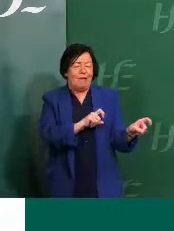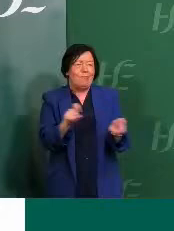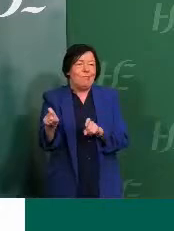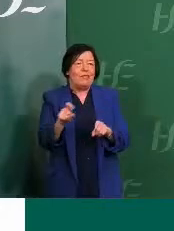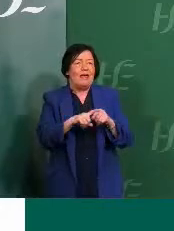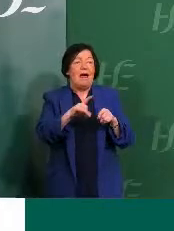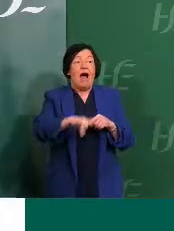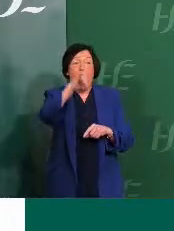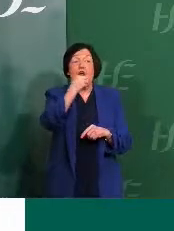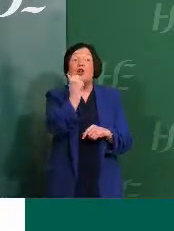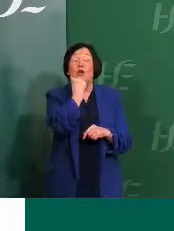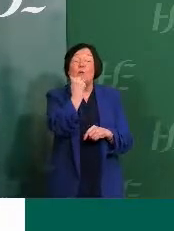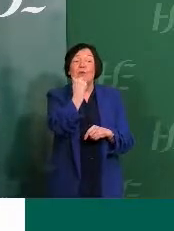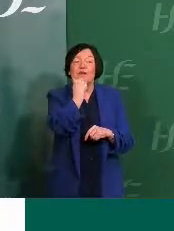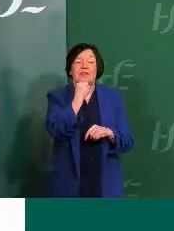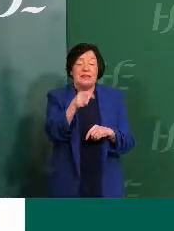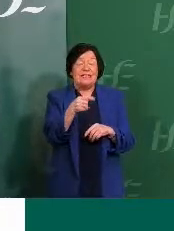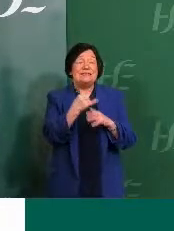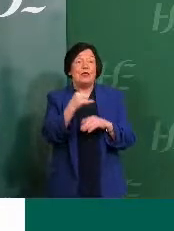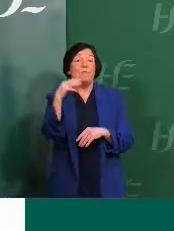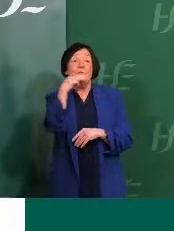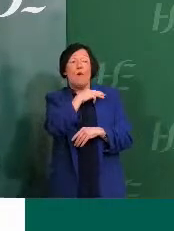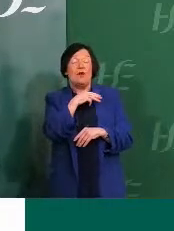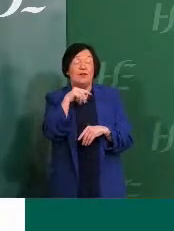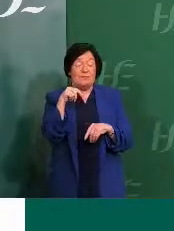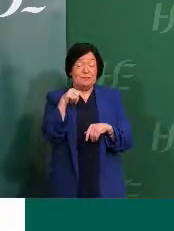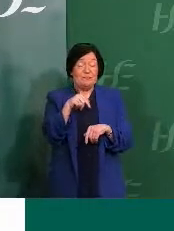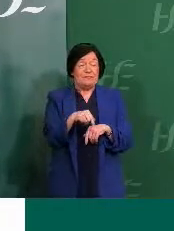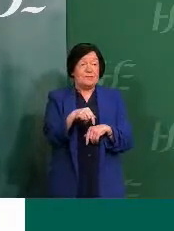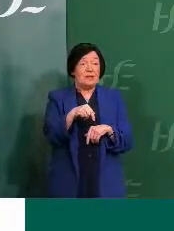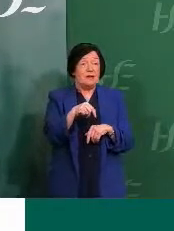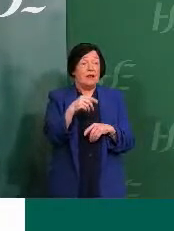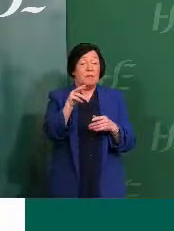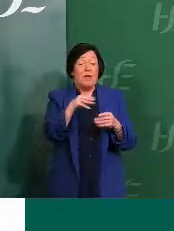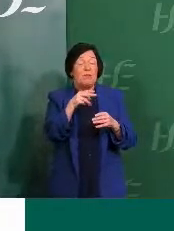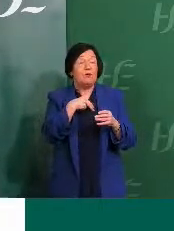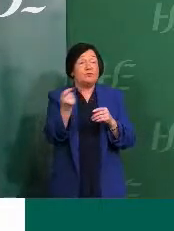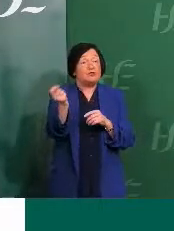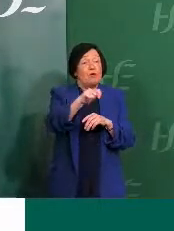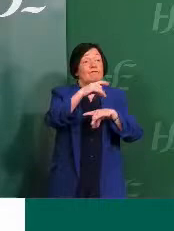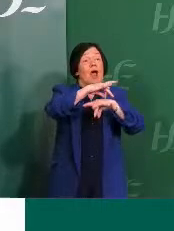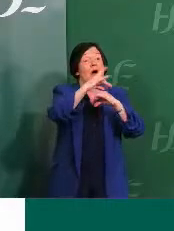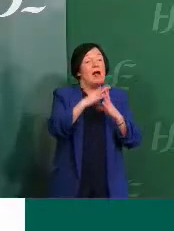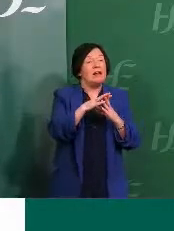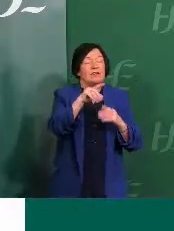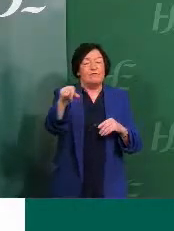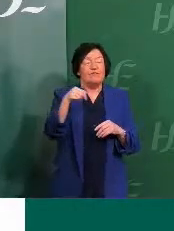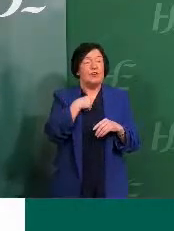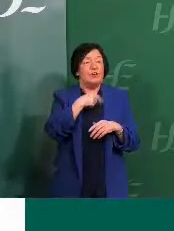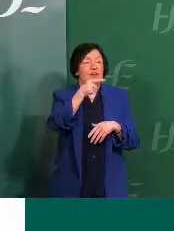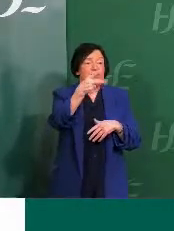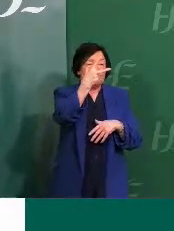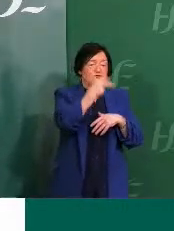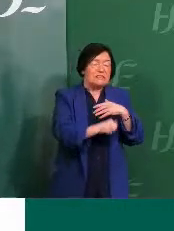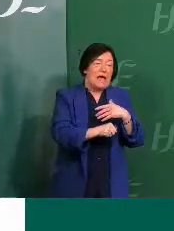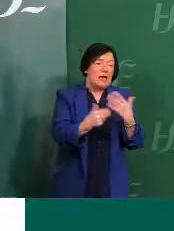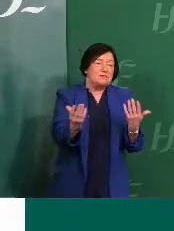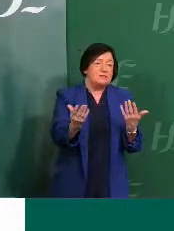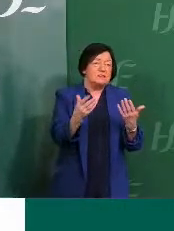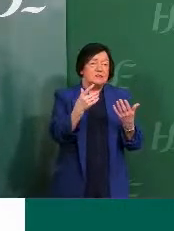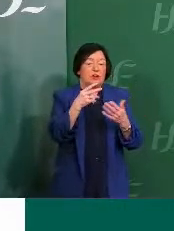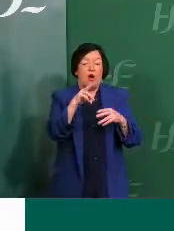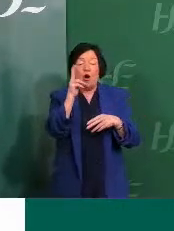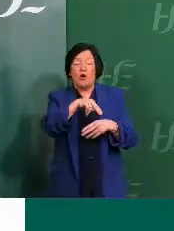higher attendances. What's really important here is that in terms of presentations to a site, for us, it's kind of a three-legged stool in terms of